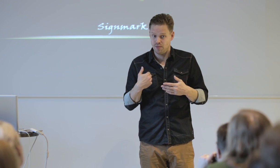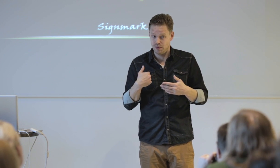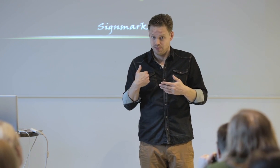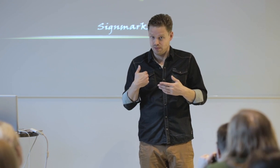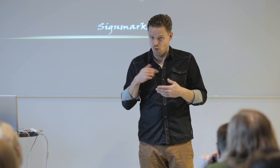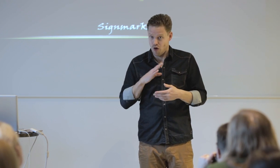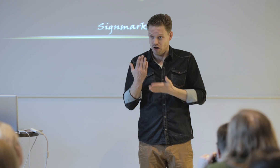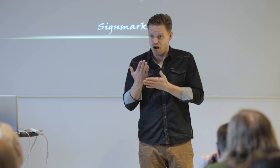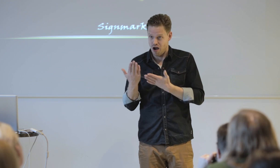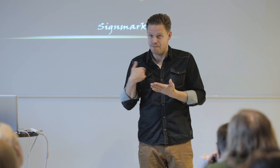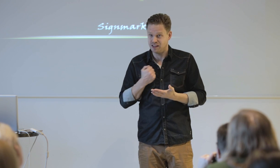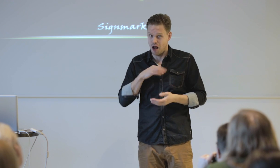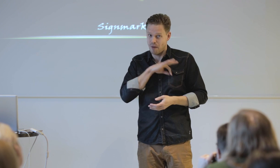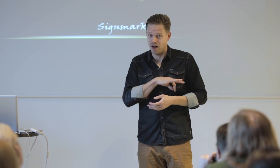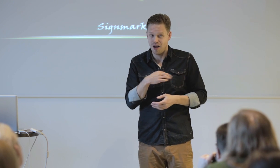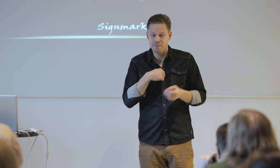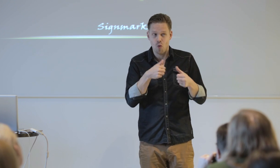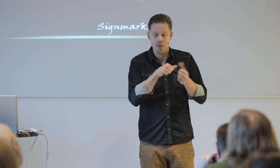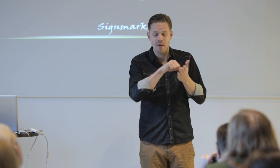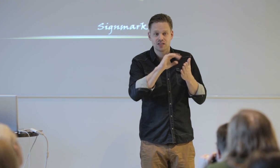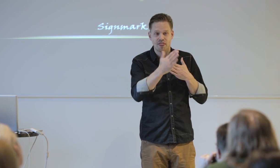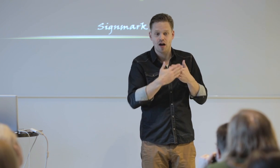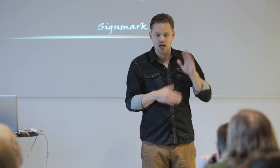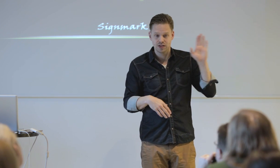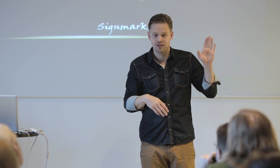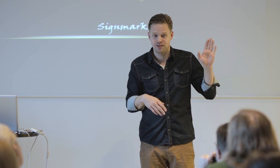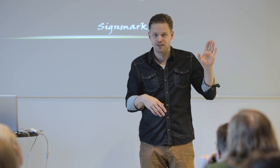working, I have money, I'm getting paid, I will pay you back.